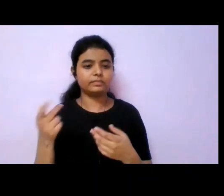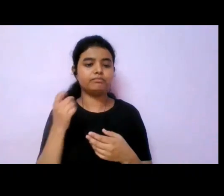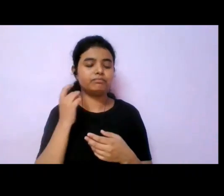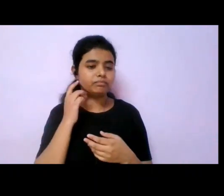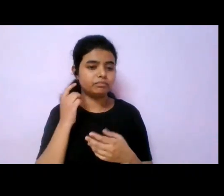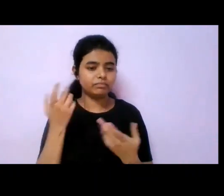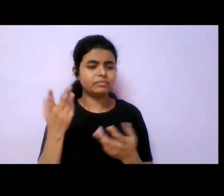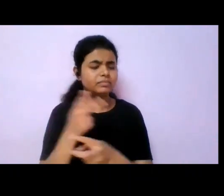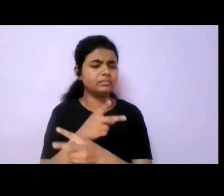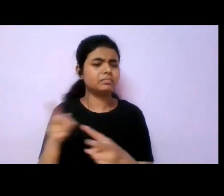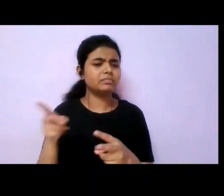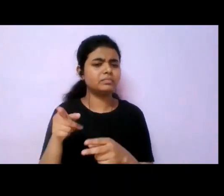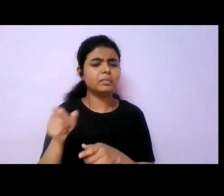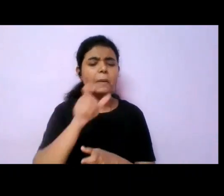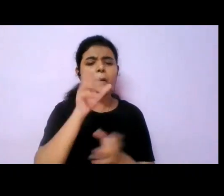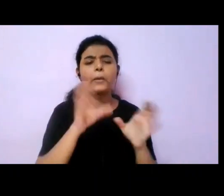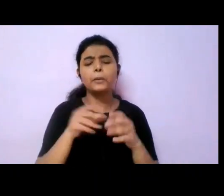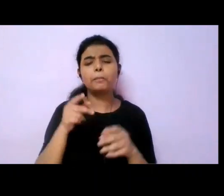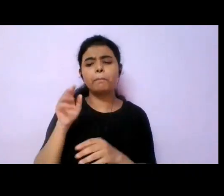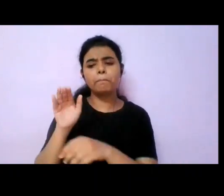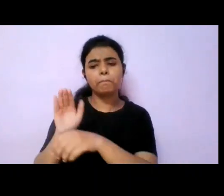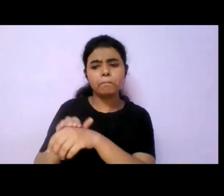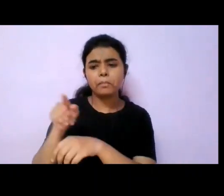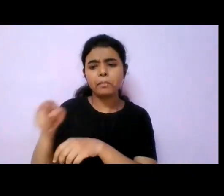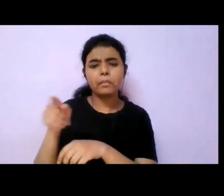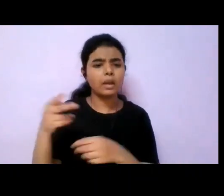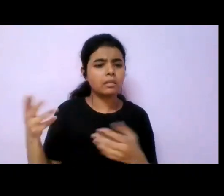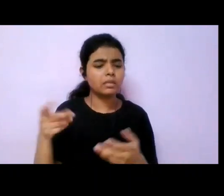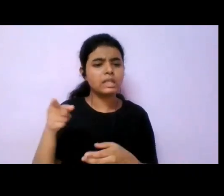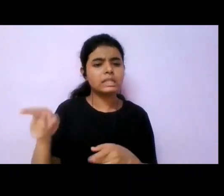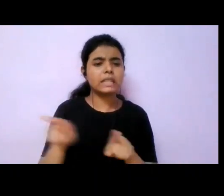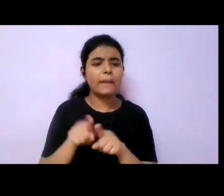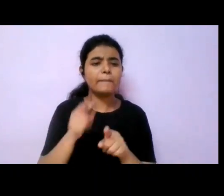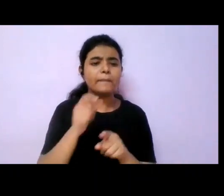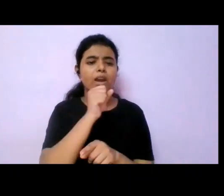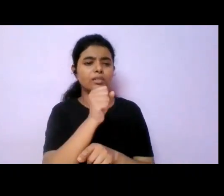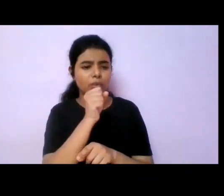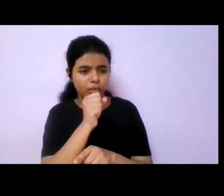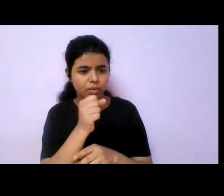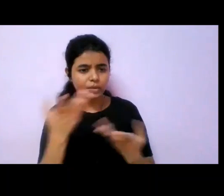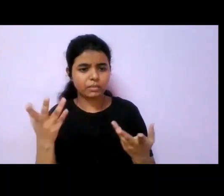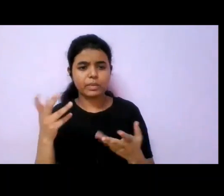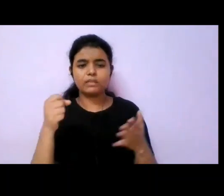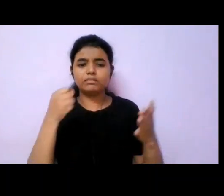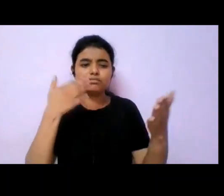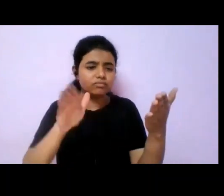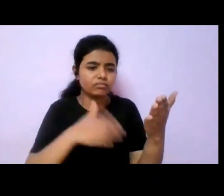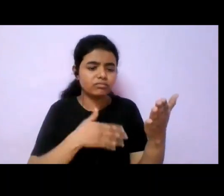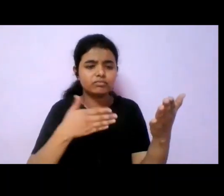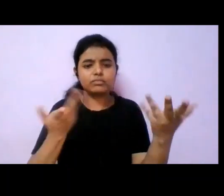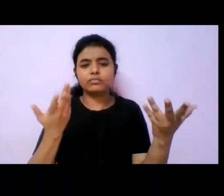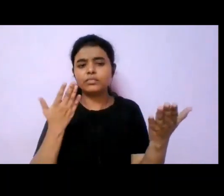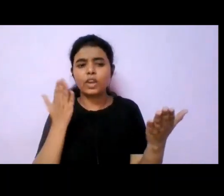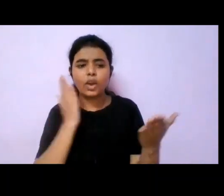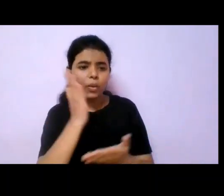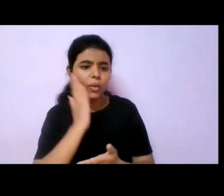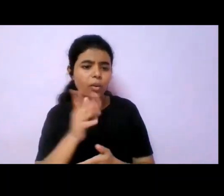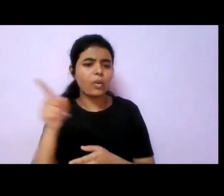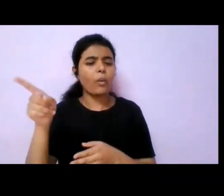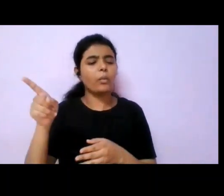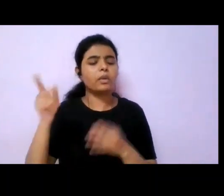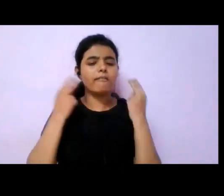group to go along to the local karaoke that is held in the day centre on the first Friday of every